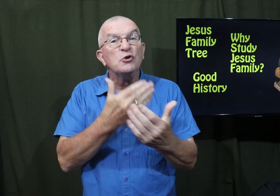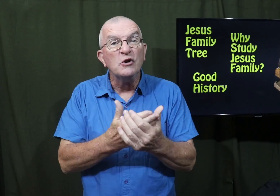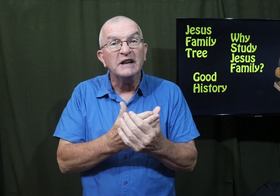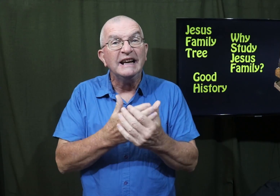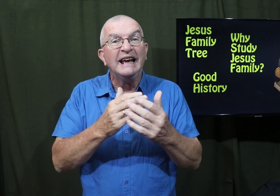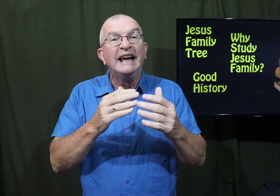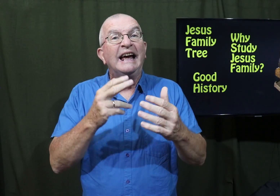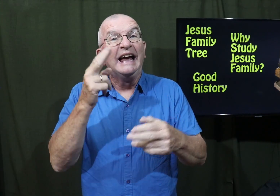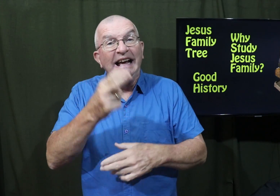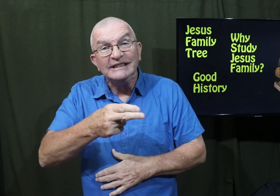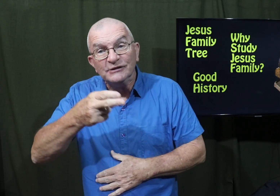it's good history